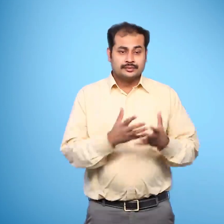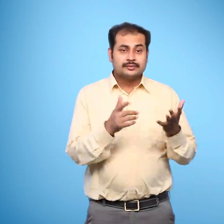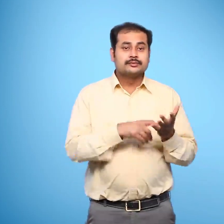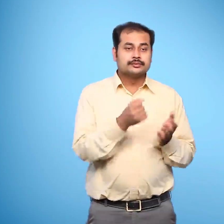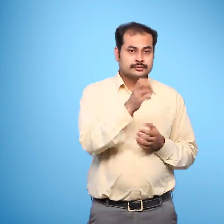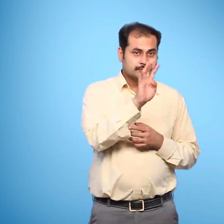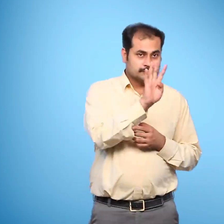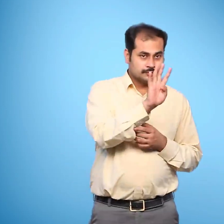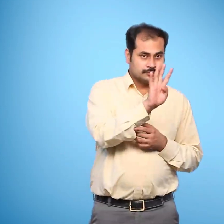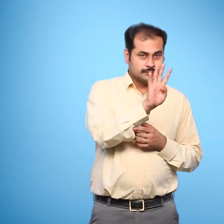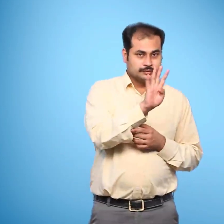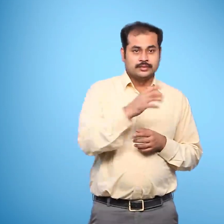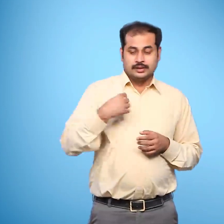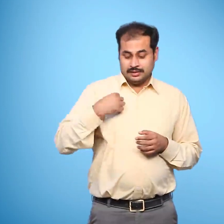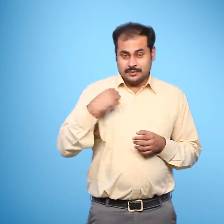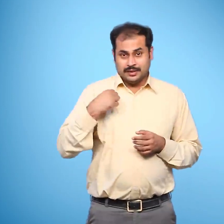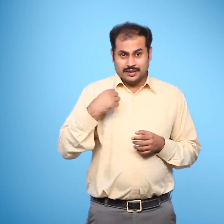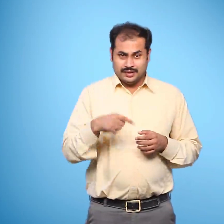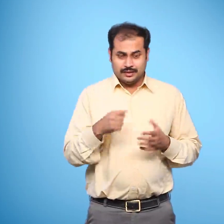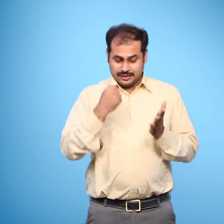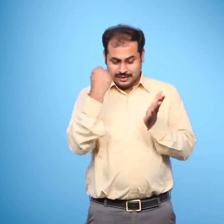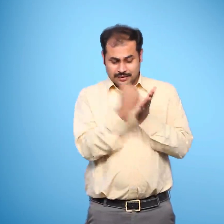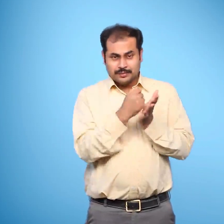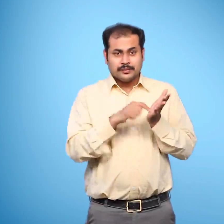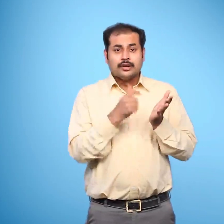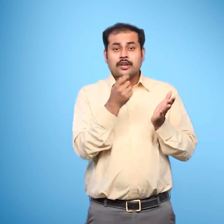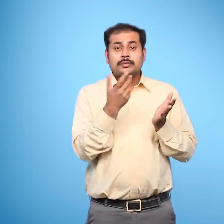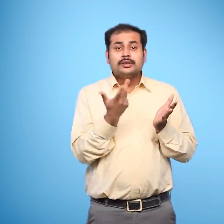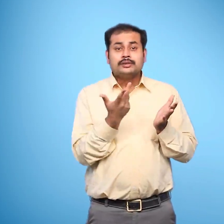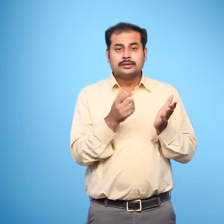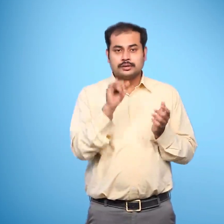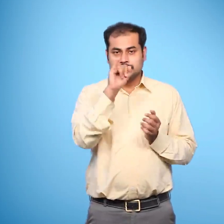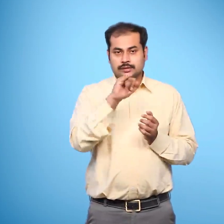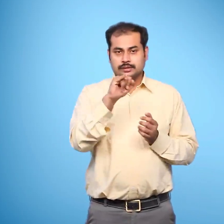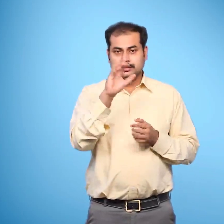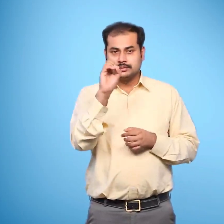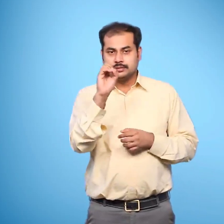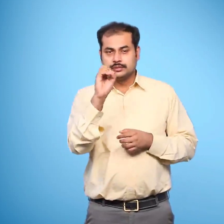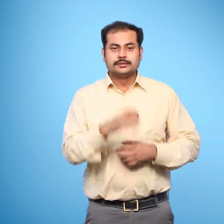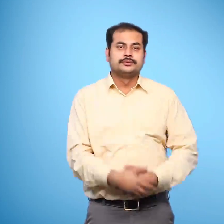Item 4. Shirt. Price tag is rupees 60.